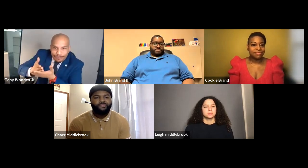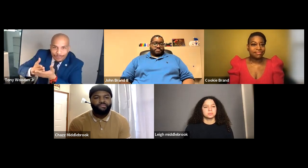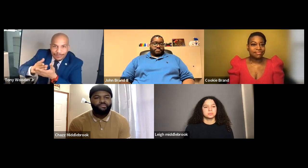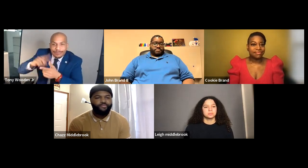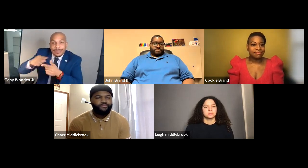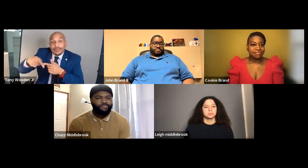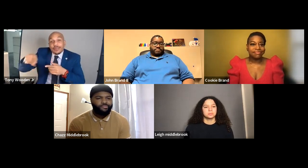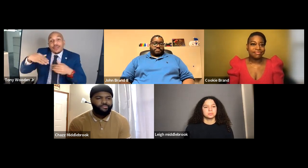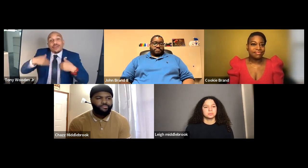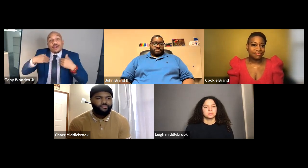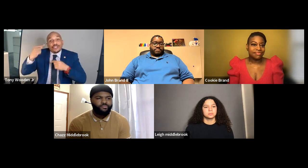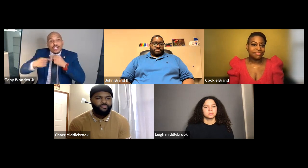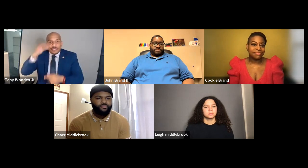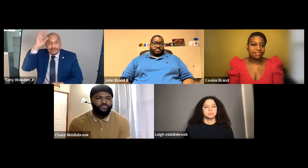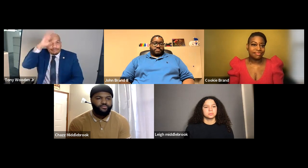down. Or at some point,